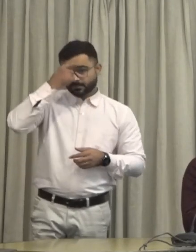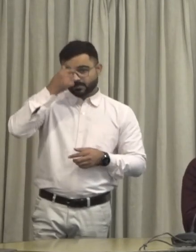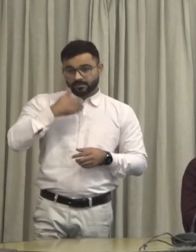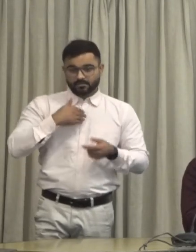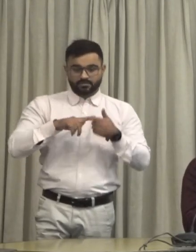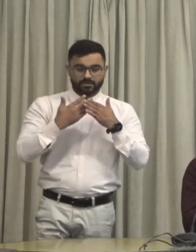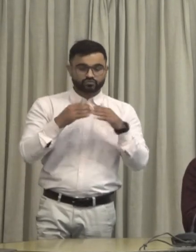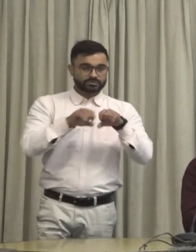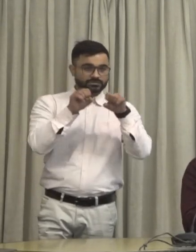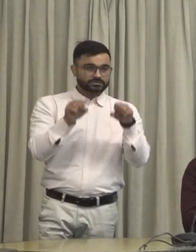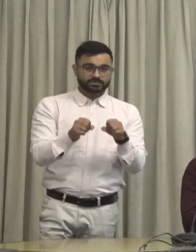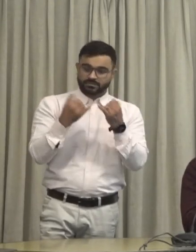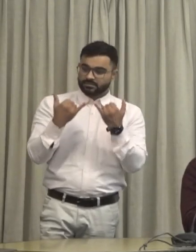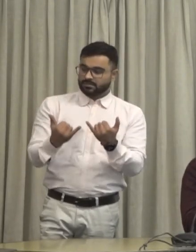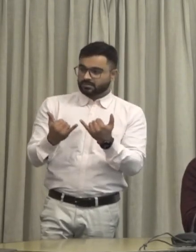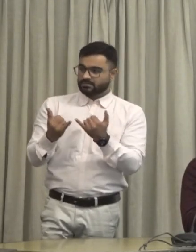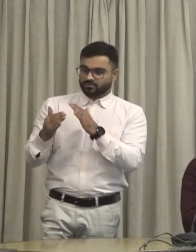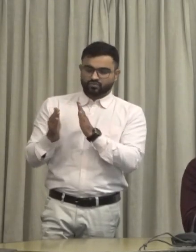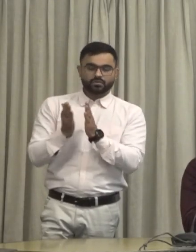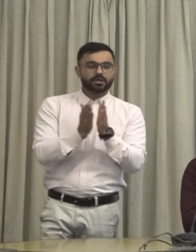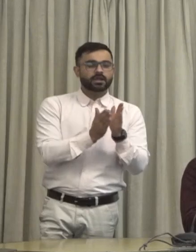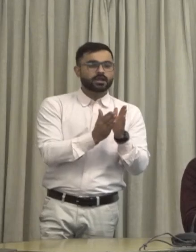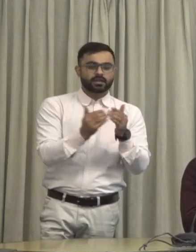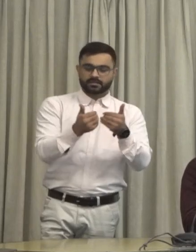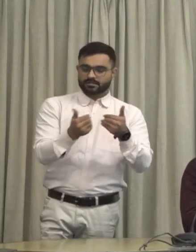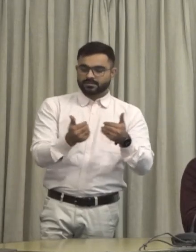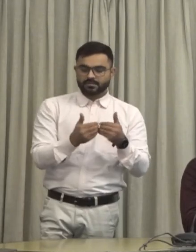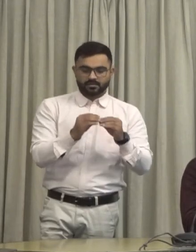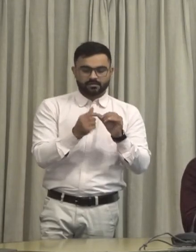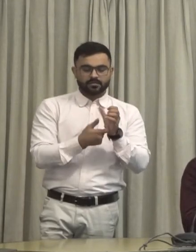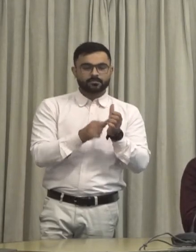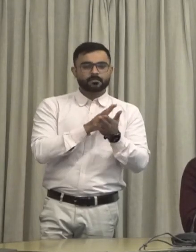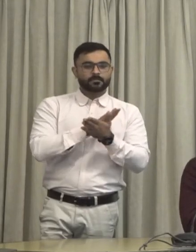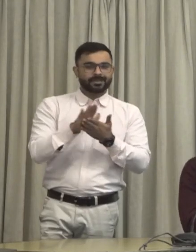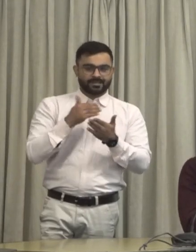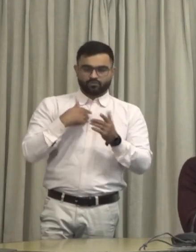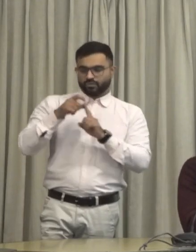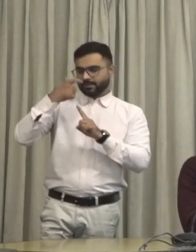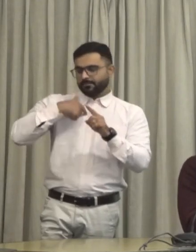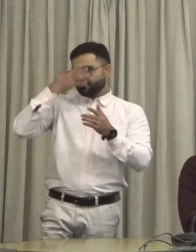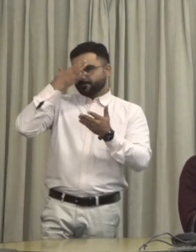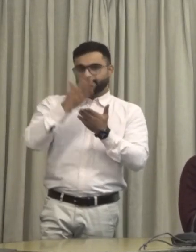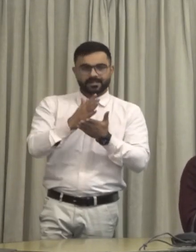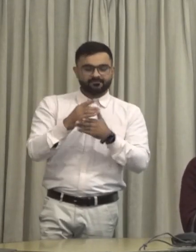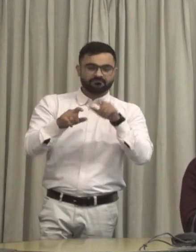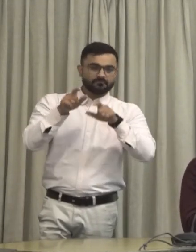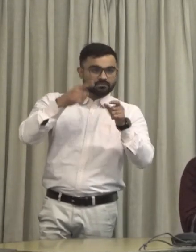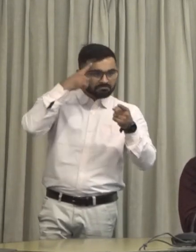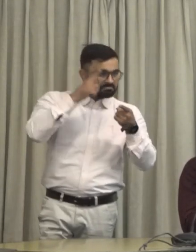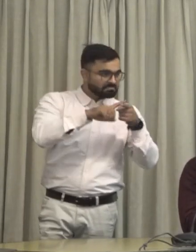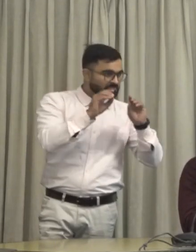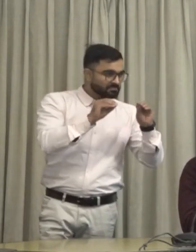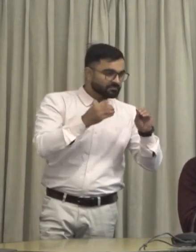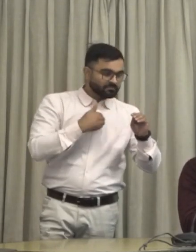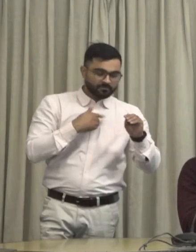our education system is now that palliative care is a separate branch, which I personally believe, people might not agree with me,